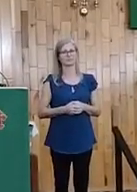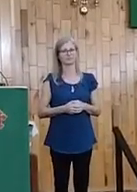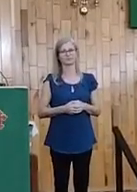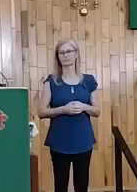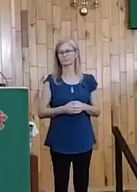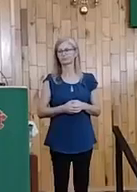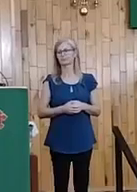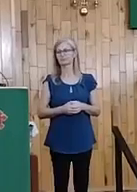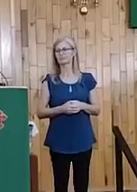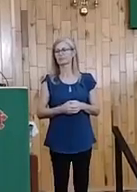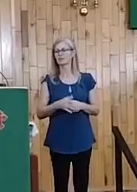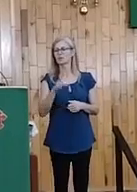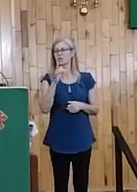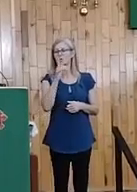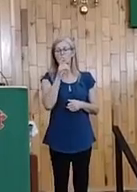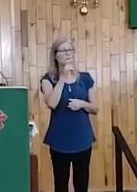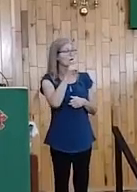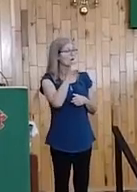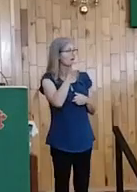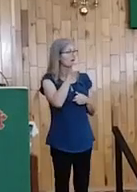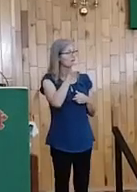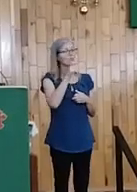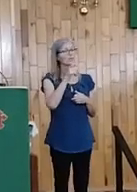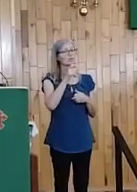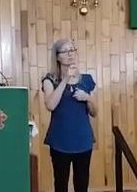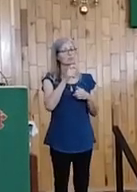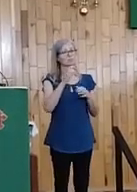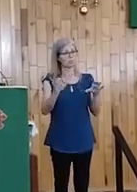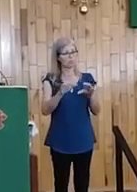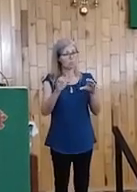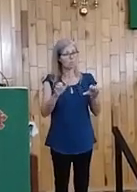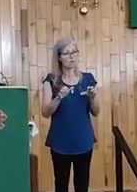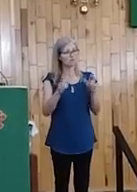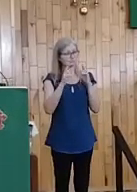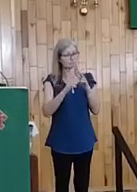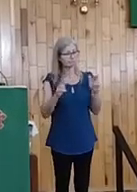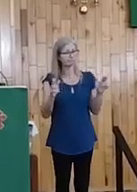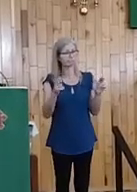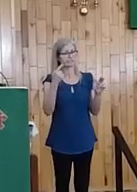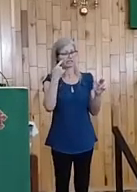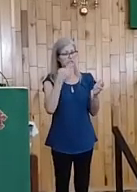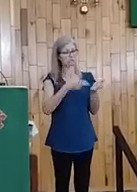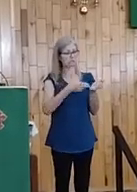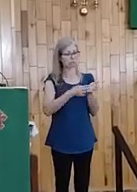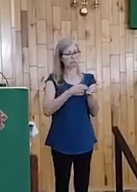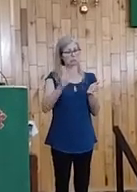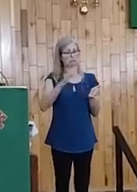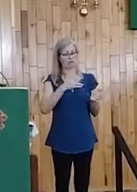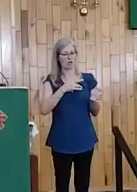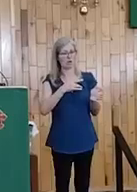Whoever walks blamelessly and does justice, who thinks the truth in his heart and